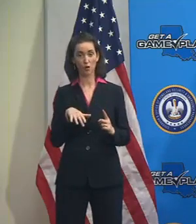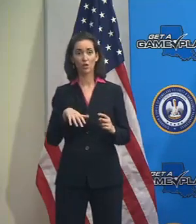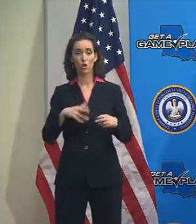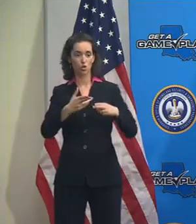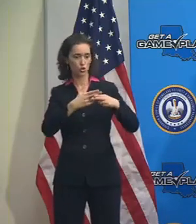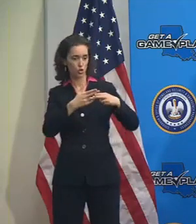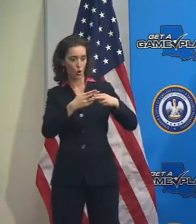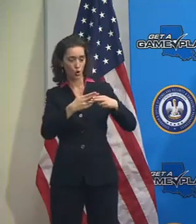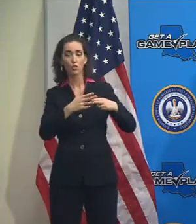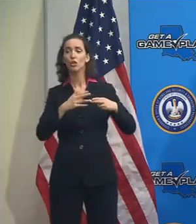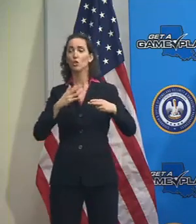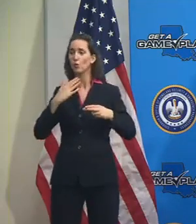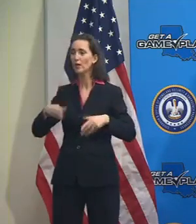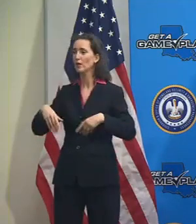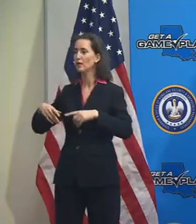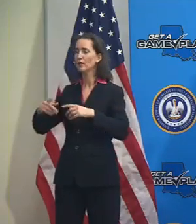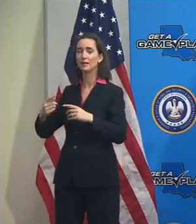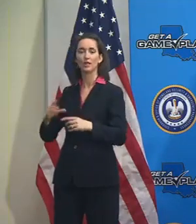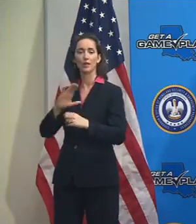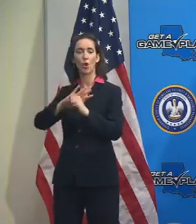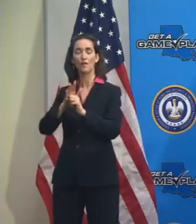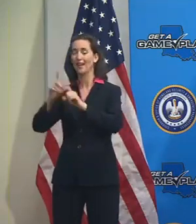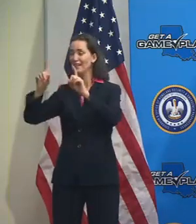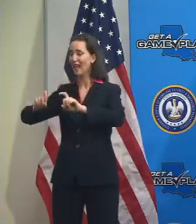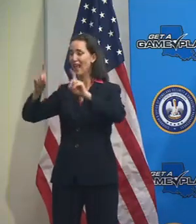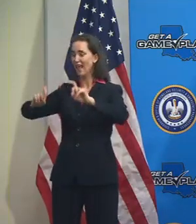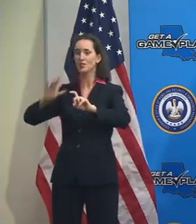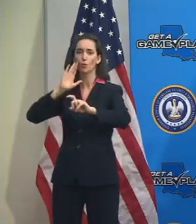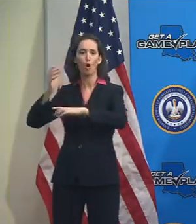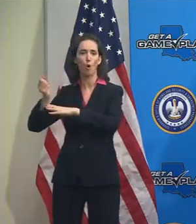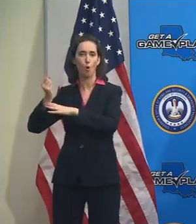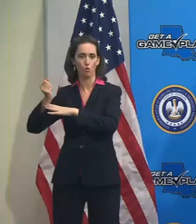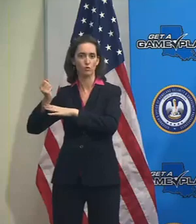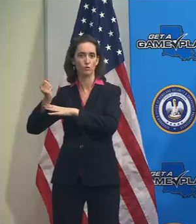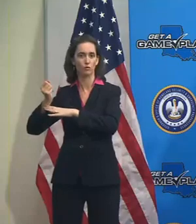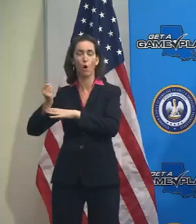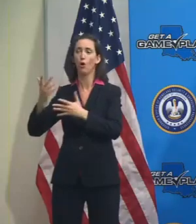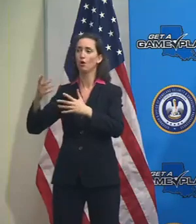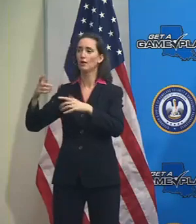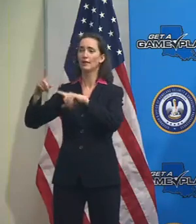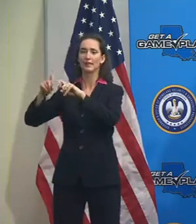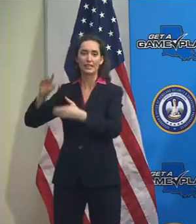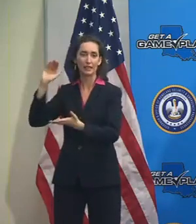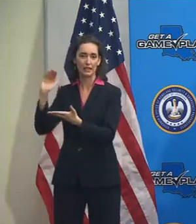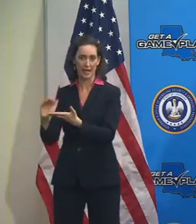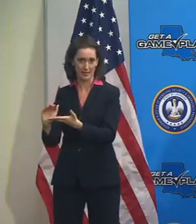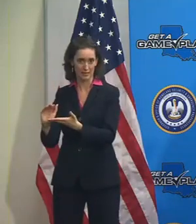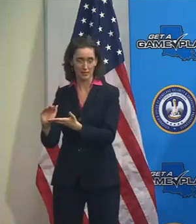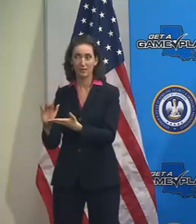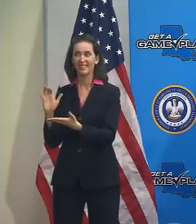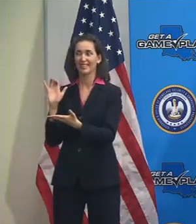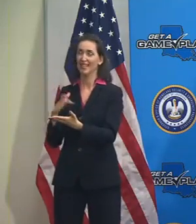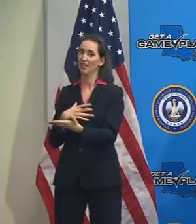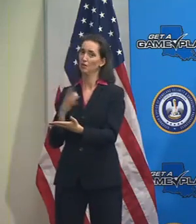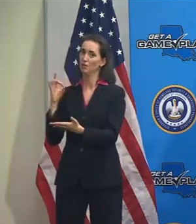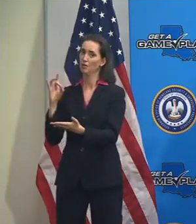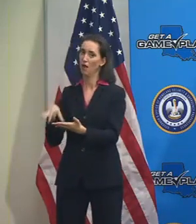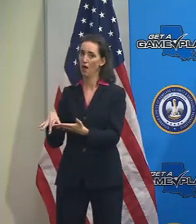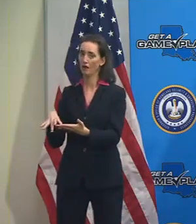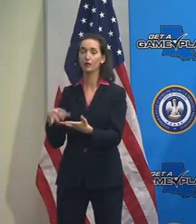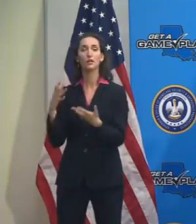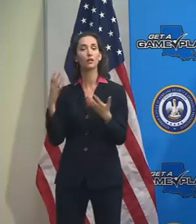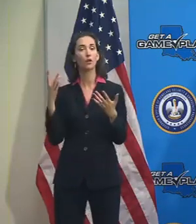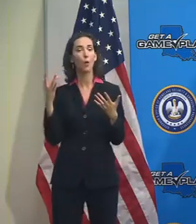to be testing as robustly as we would want to. And we always hate when that happens because you